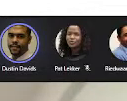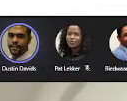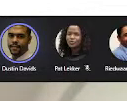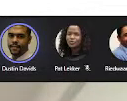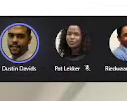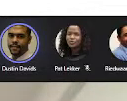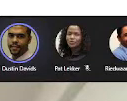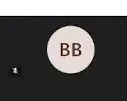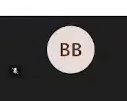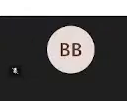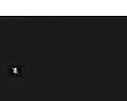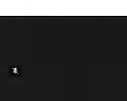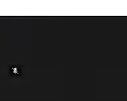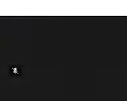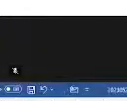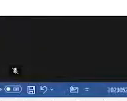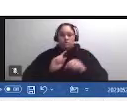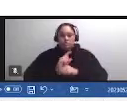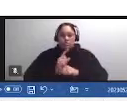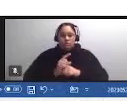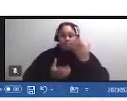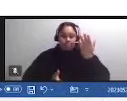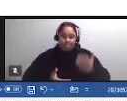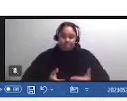those minutes up and running, Chair. There we go, Chair.